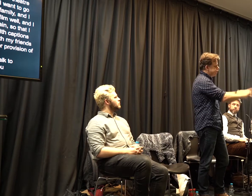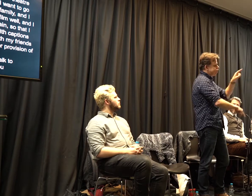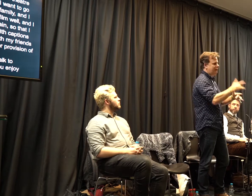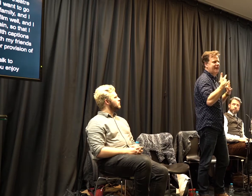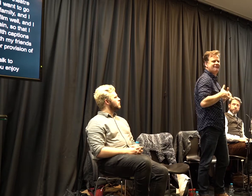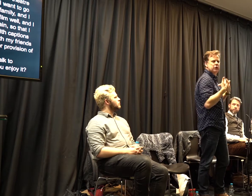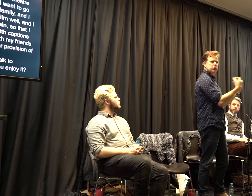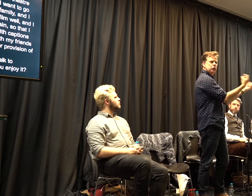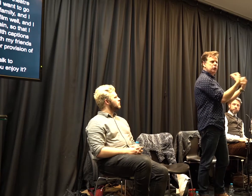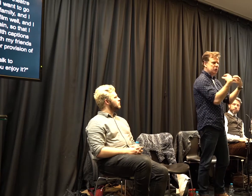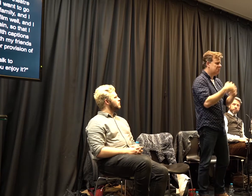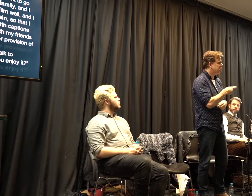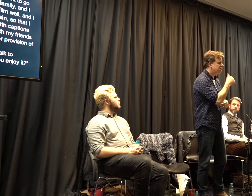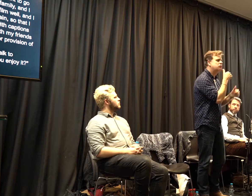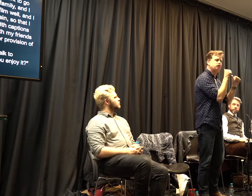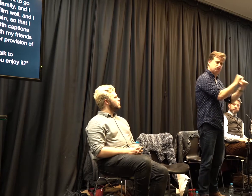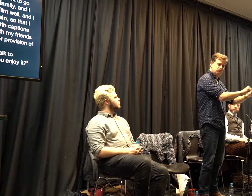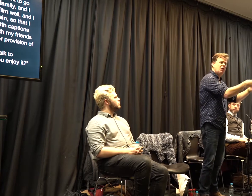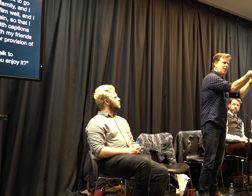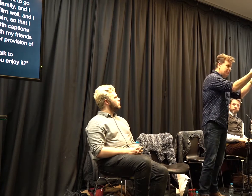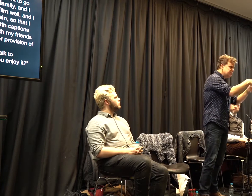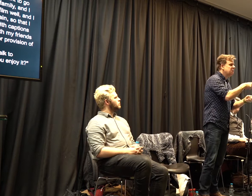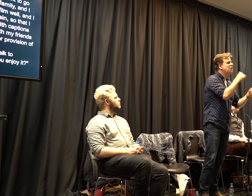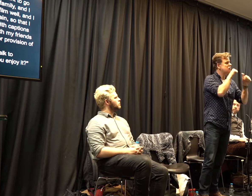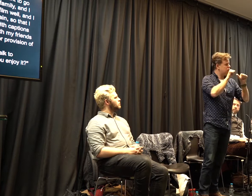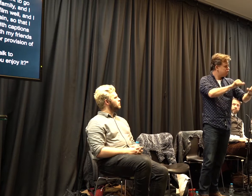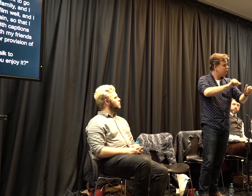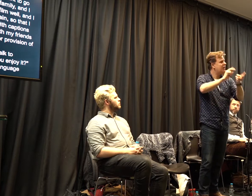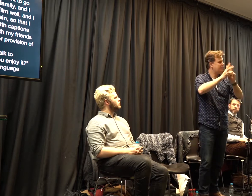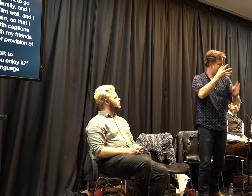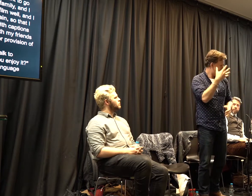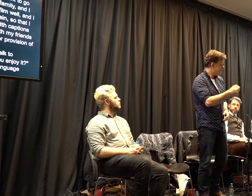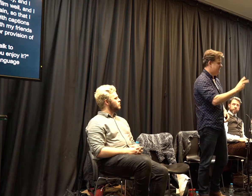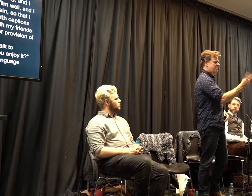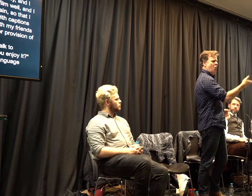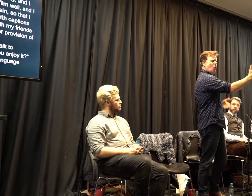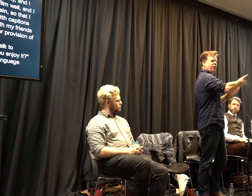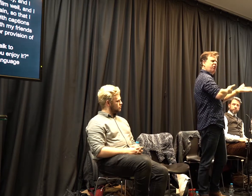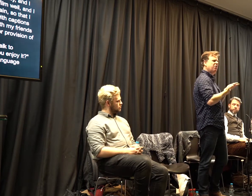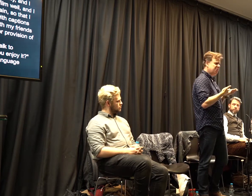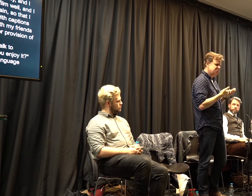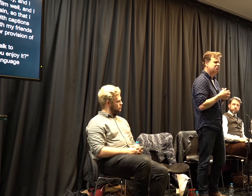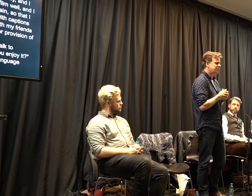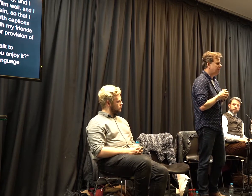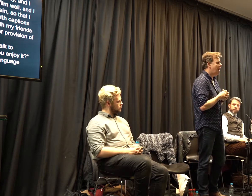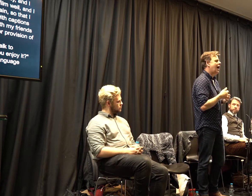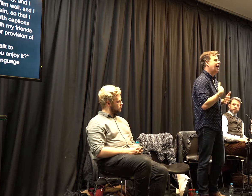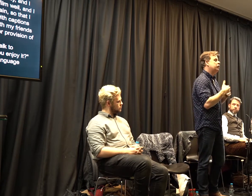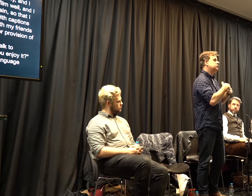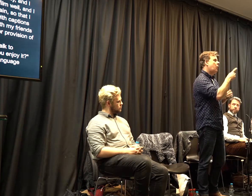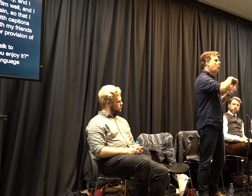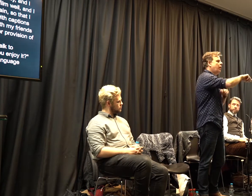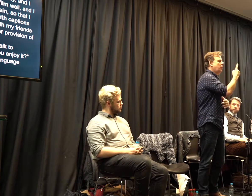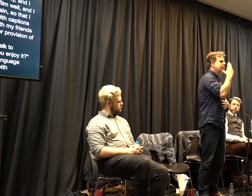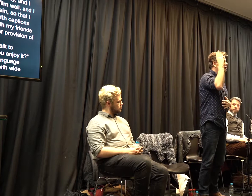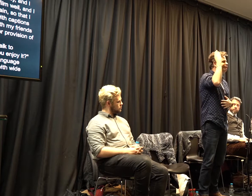Sign language interpreted or captioned?" The views I get are wide and varied. Some people prefer captions, some people